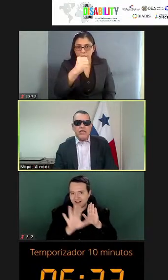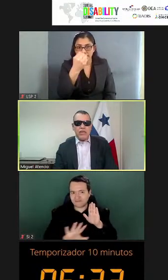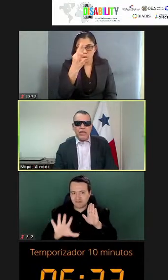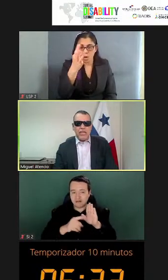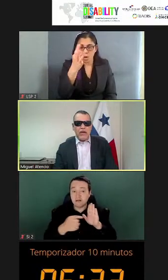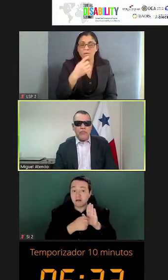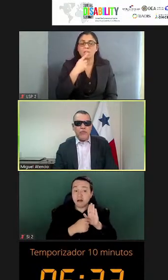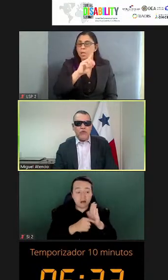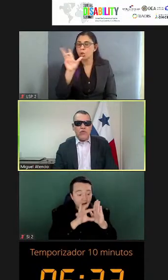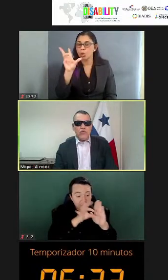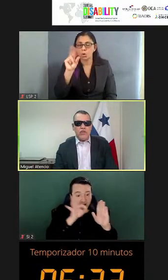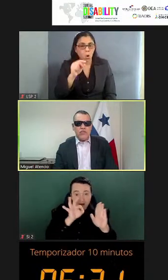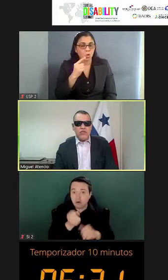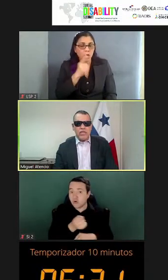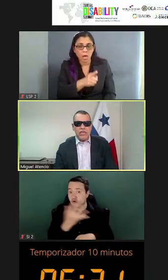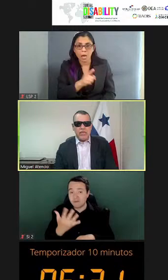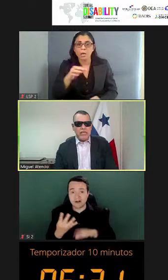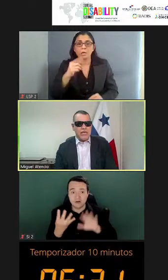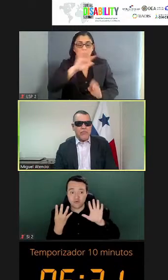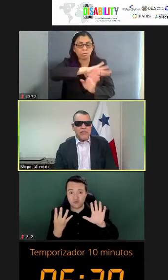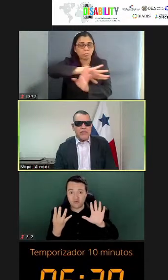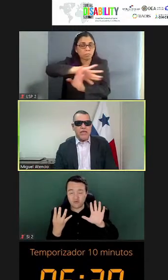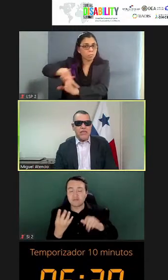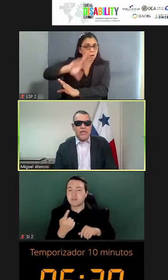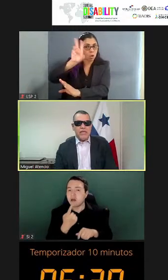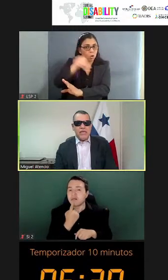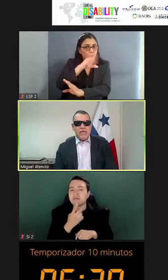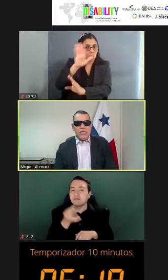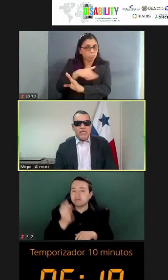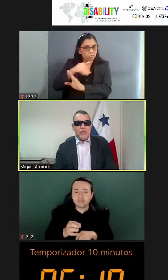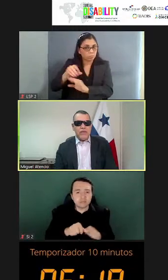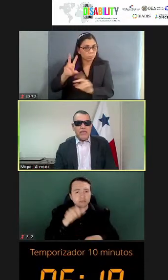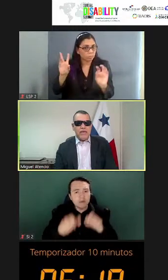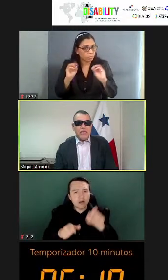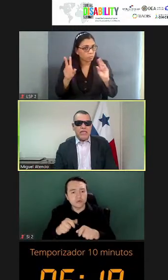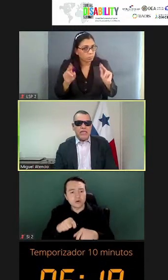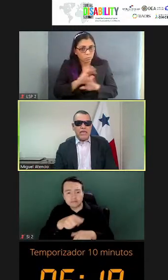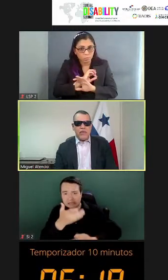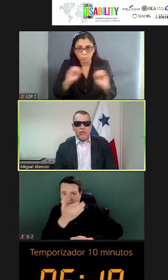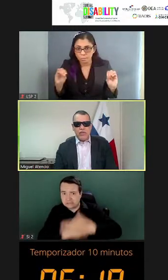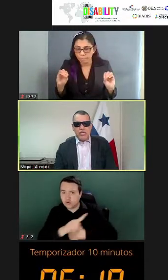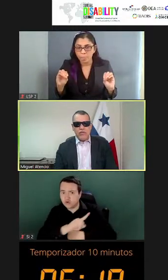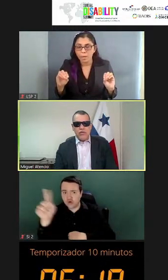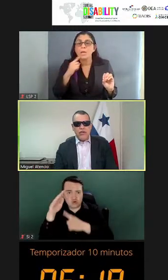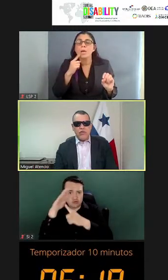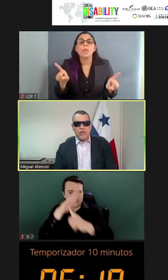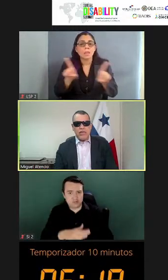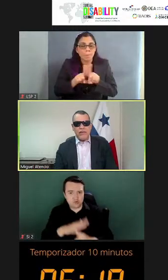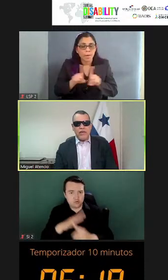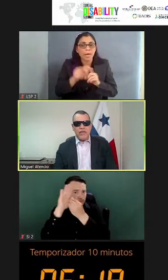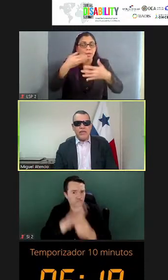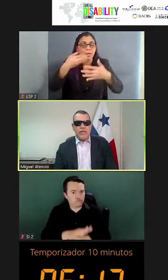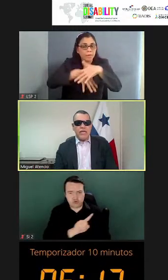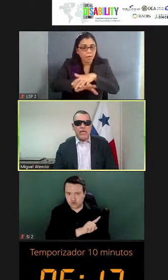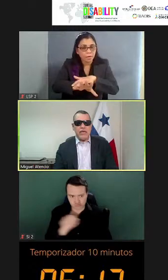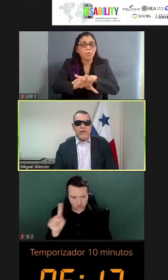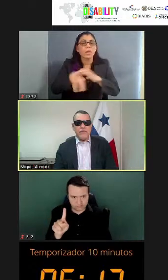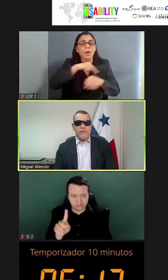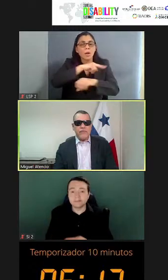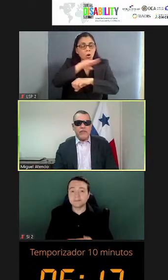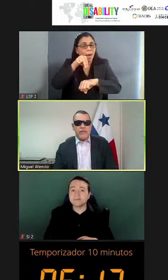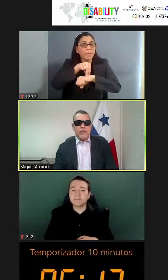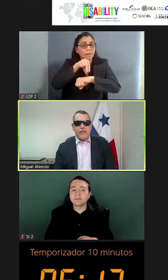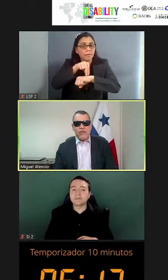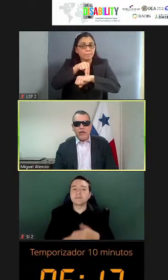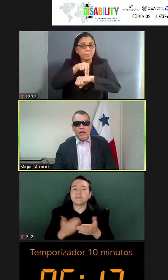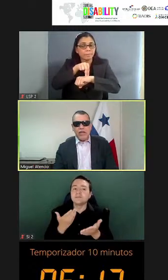article 19 it is said that we will there will be no discrimination due to disabilities and within this